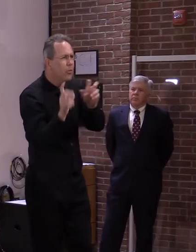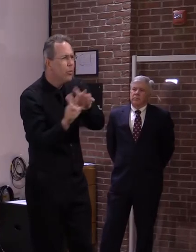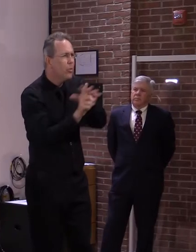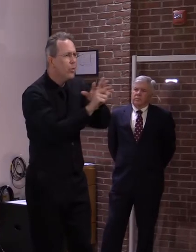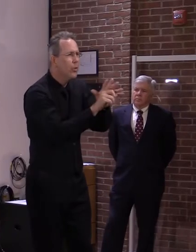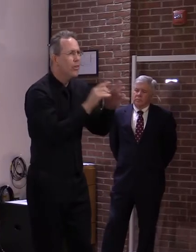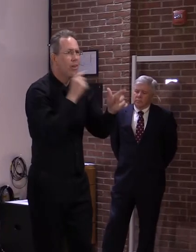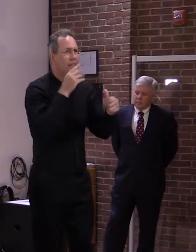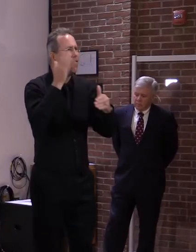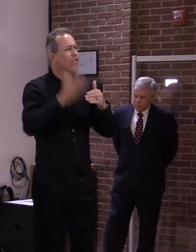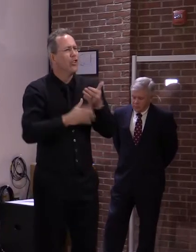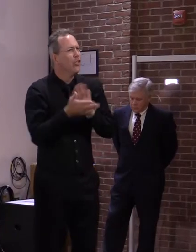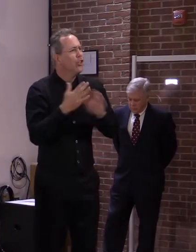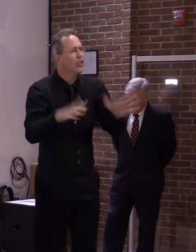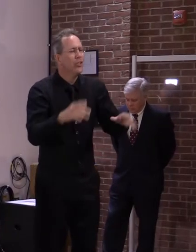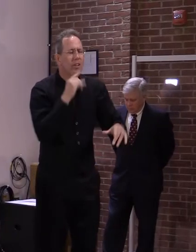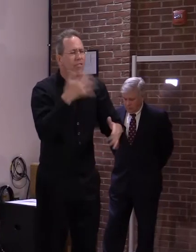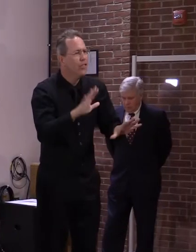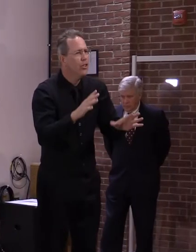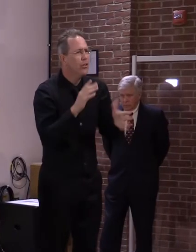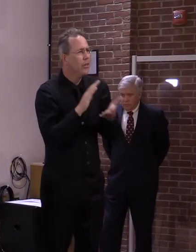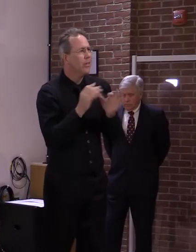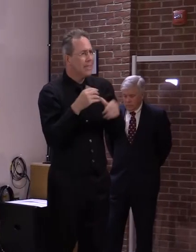summer programs,